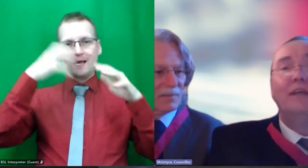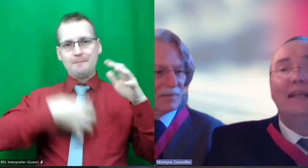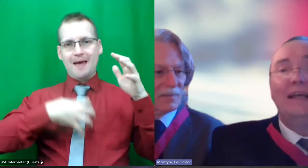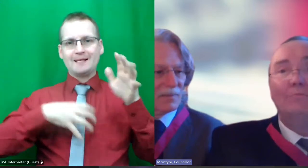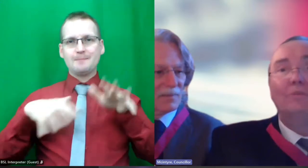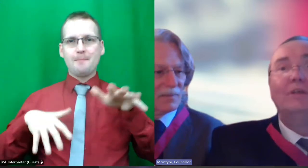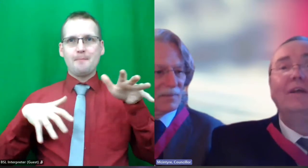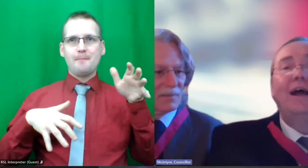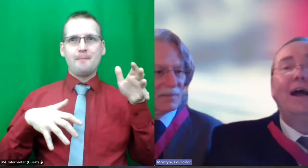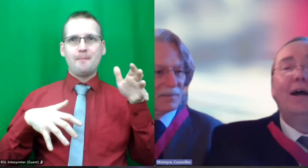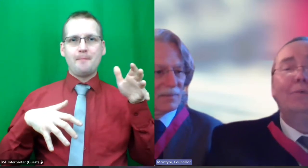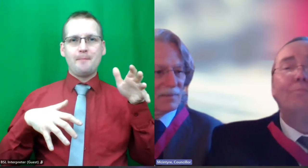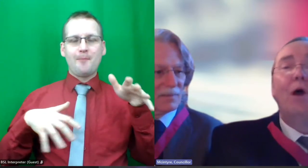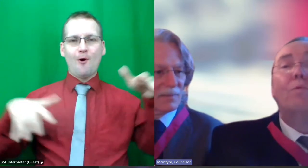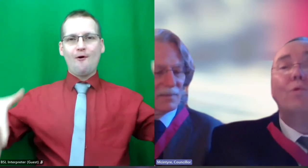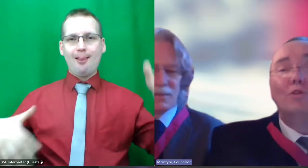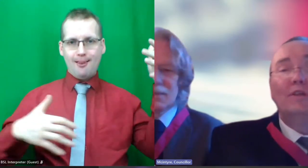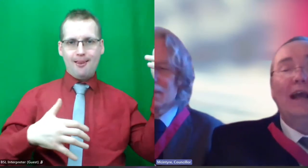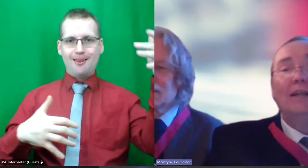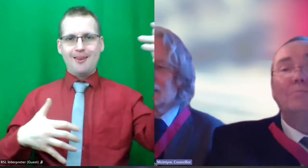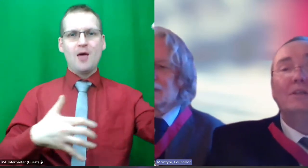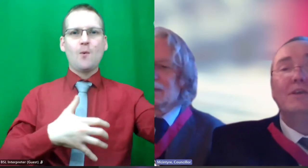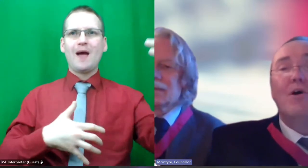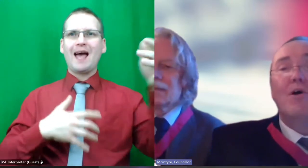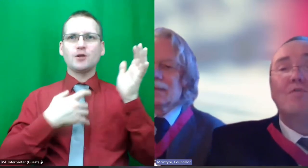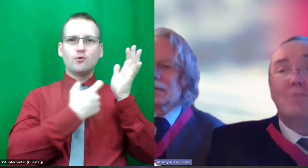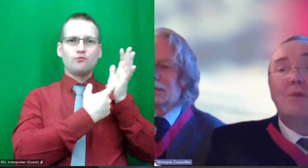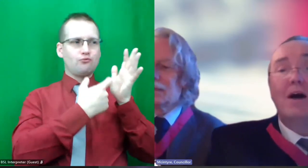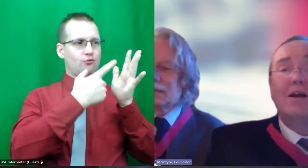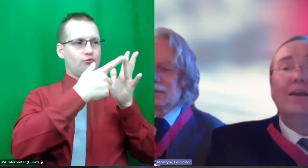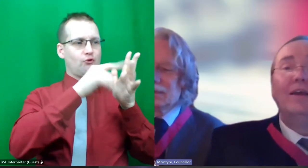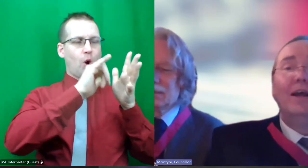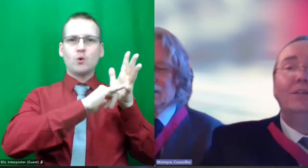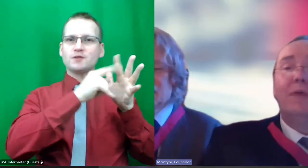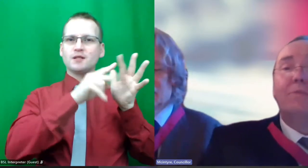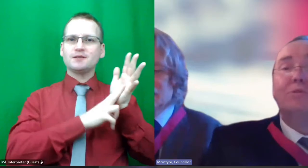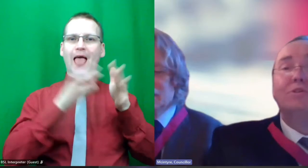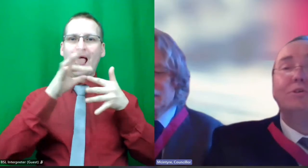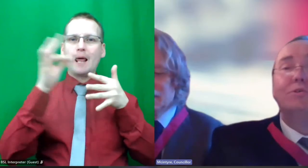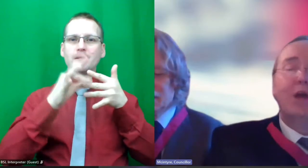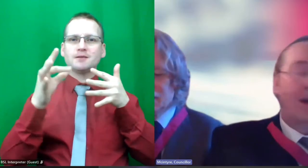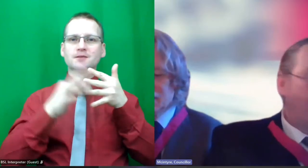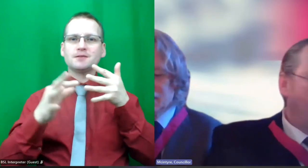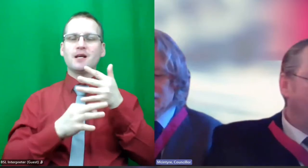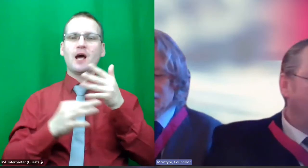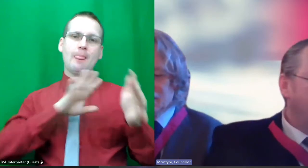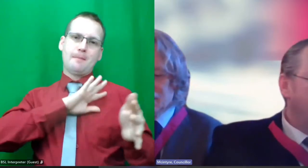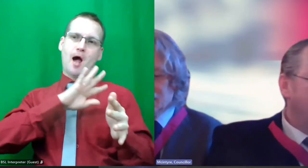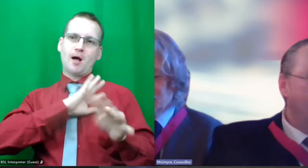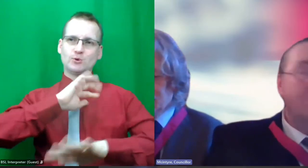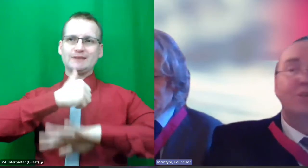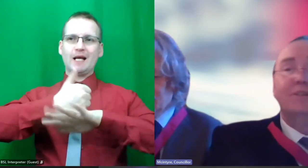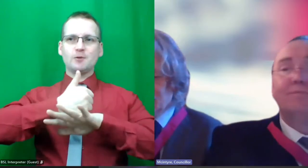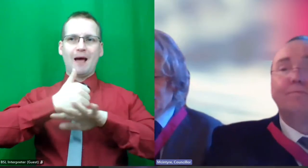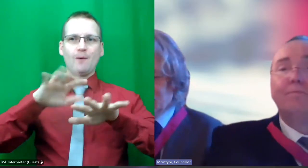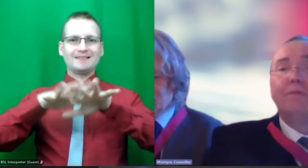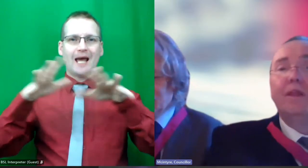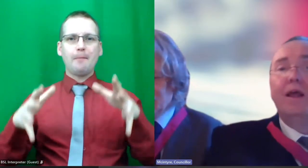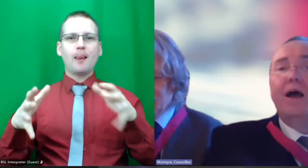recycled, reclaimed wooden elements of the park to be able to have our table